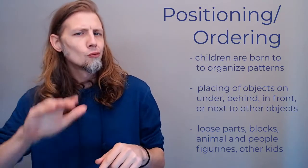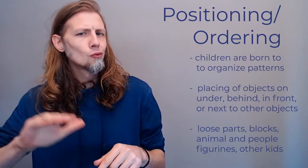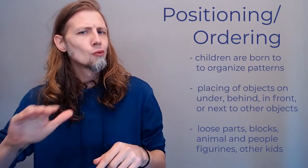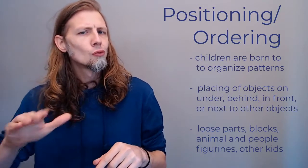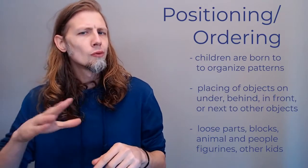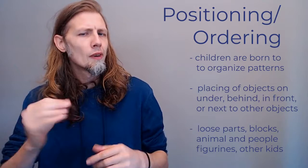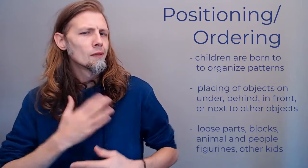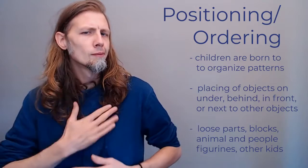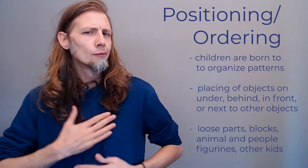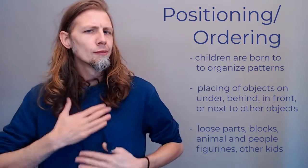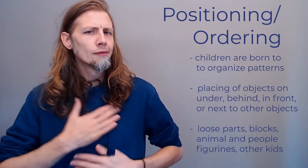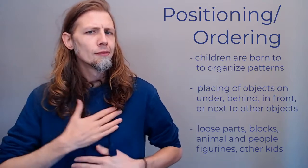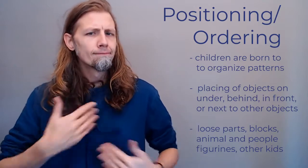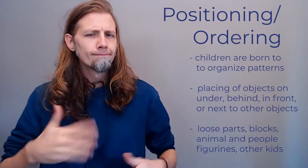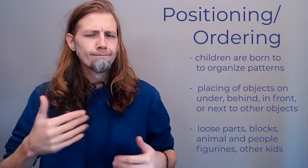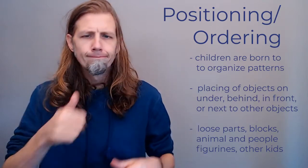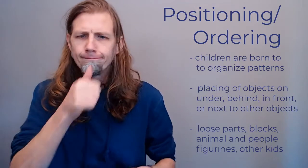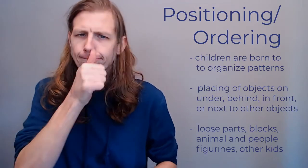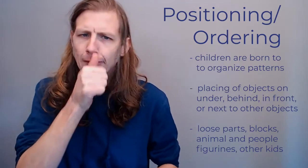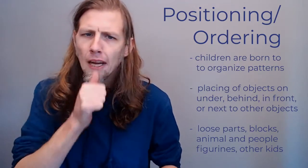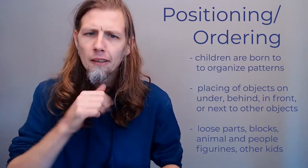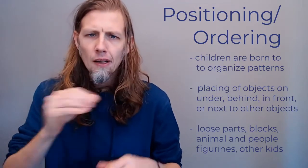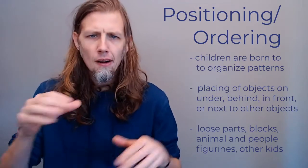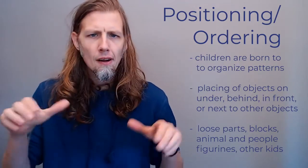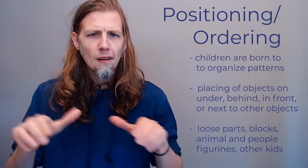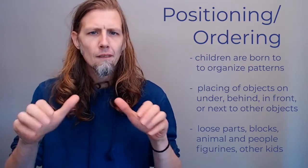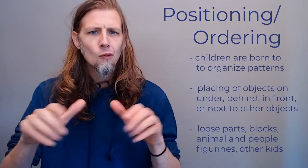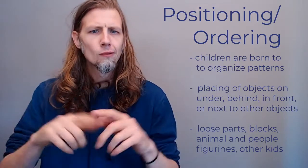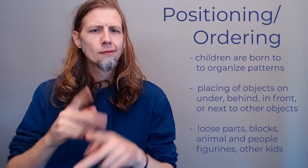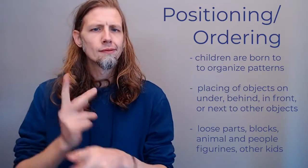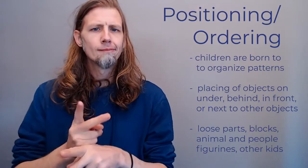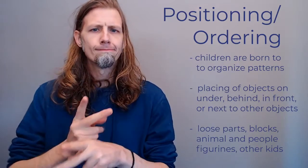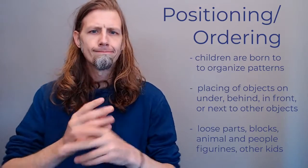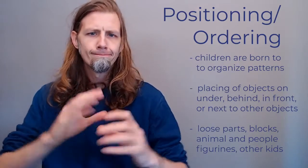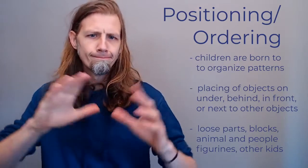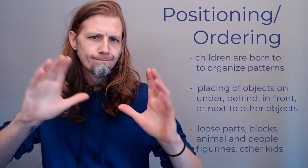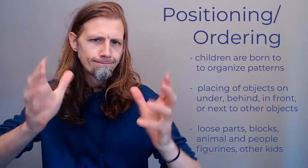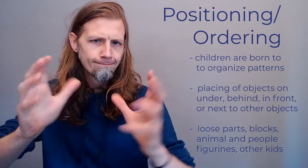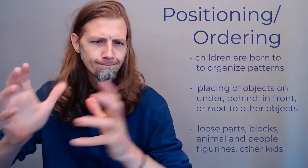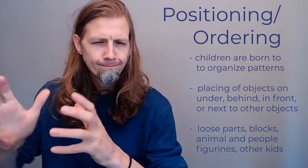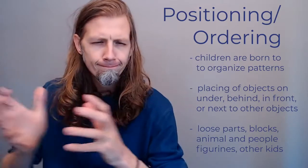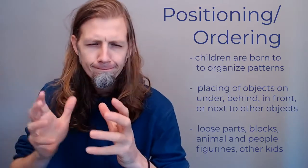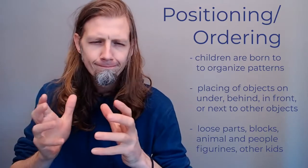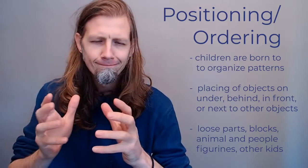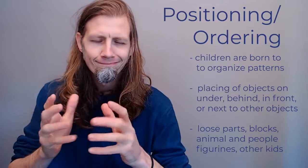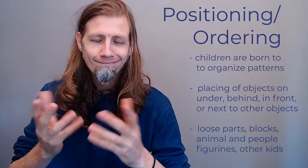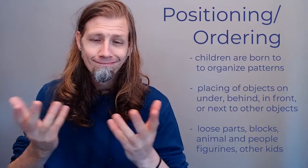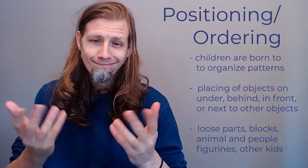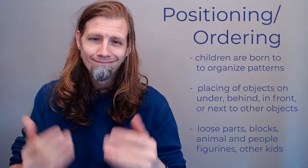find deep appreciation for both the patience and the effort that children will put into keeping things organized.